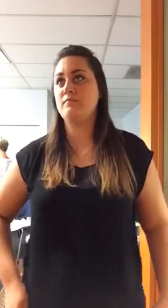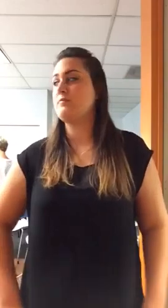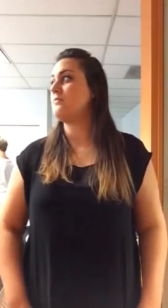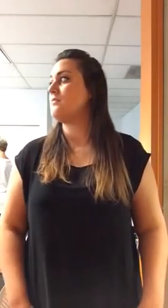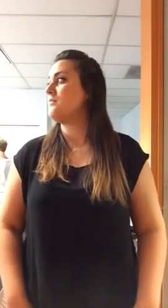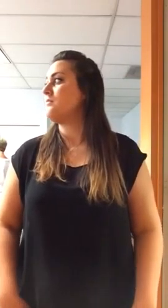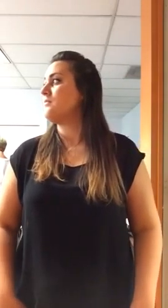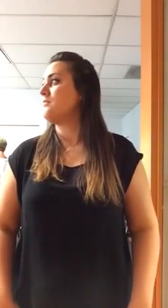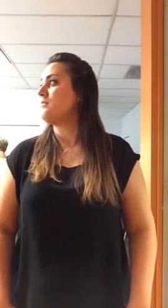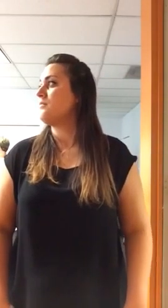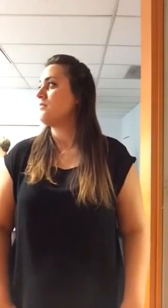read paper.